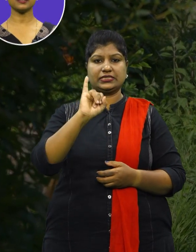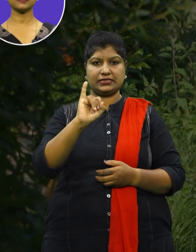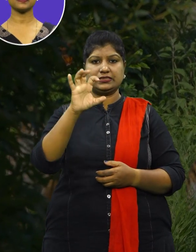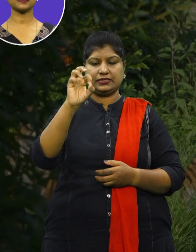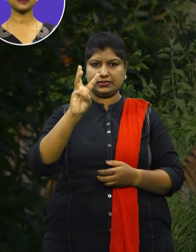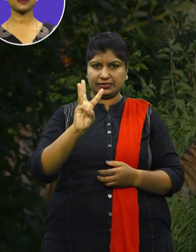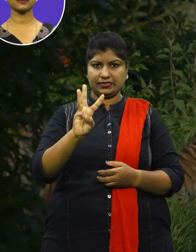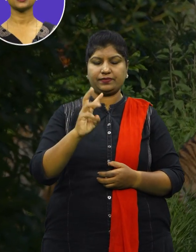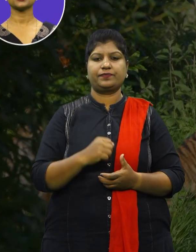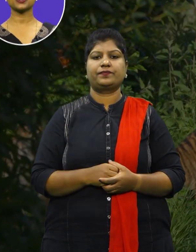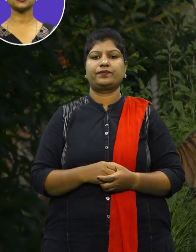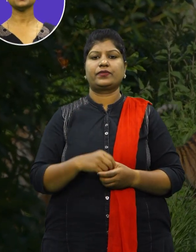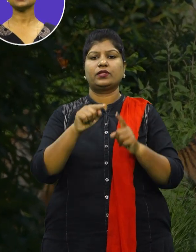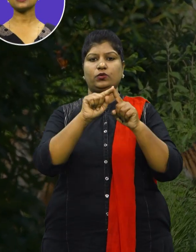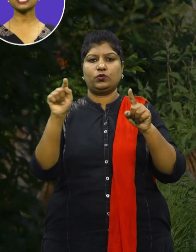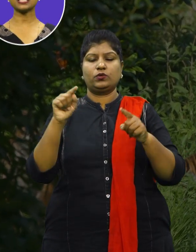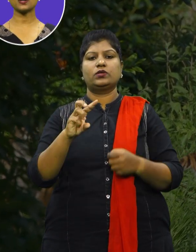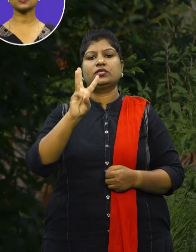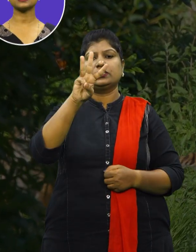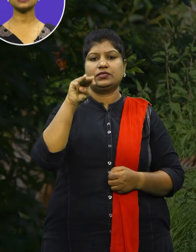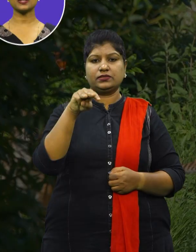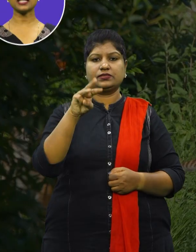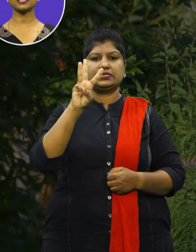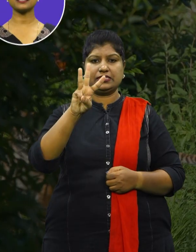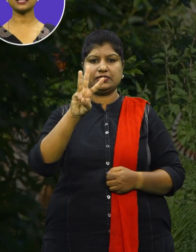2,603 to